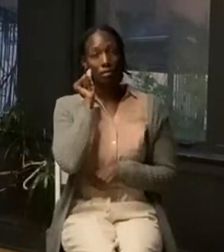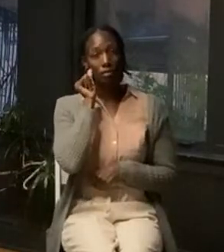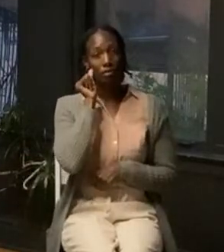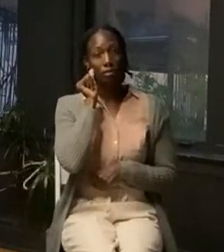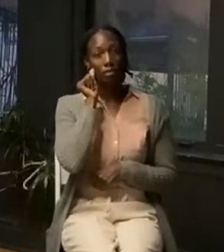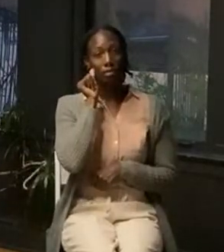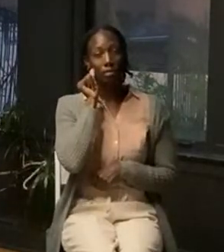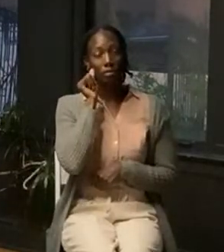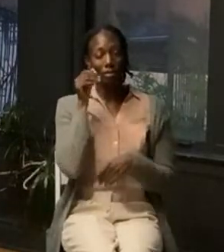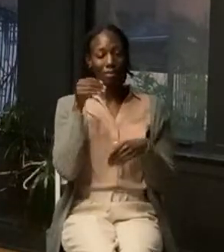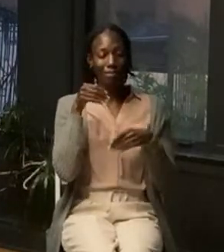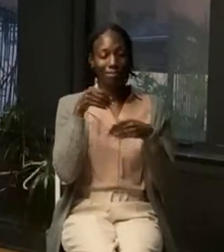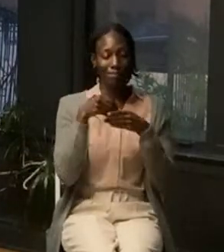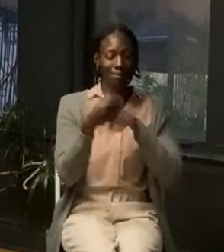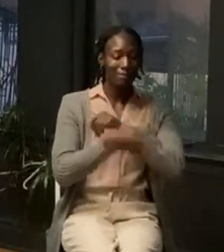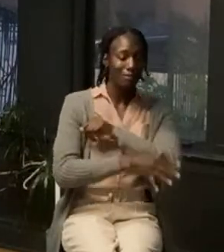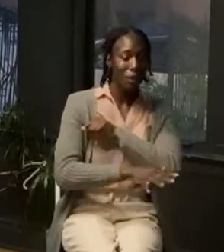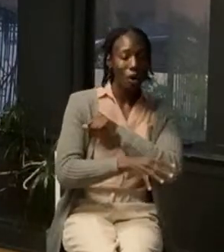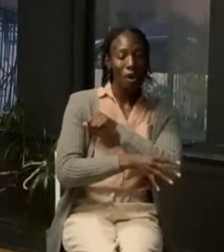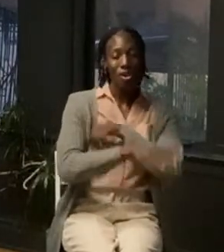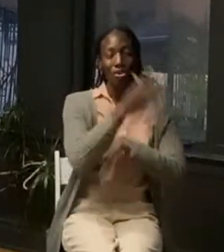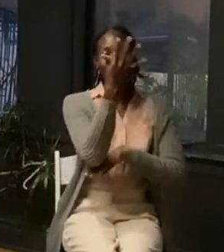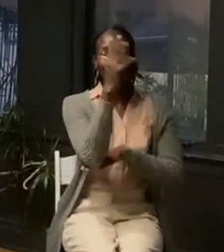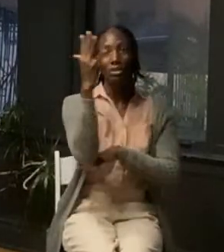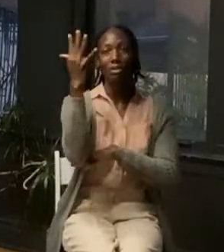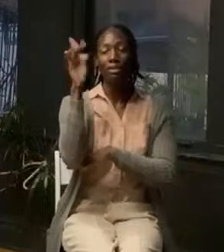spent among the fall trees.